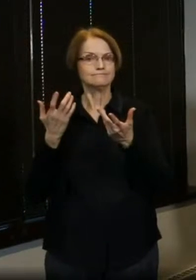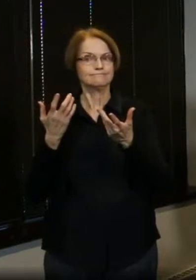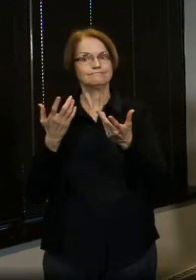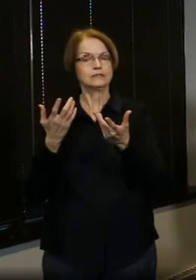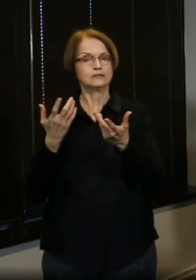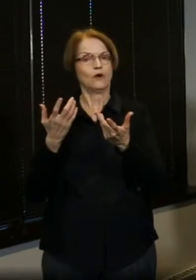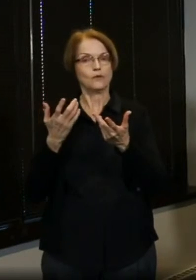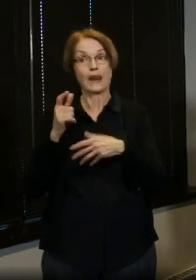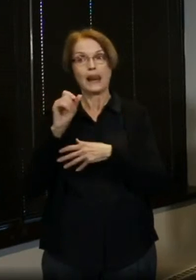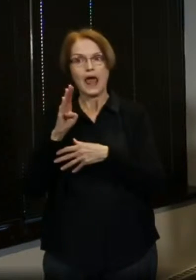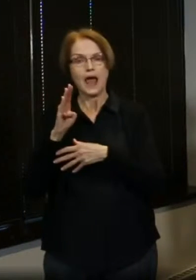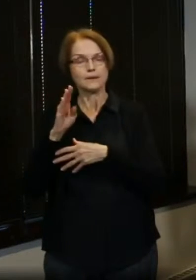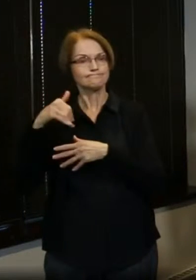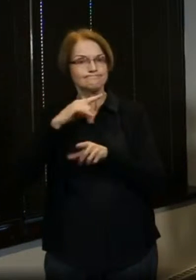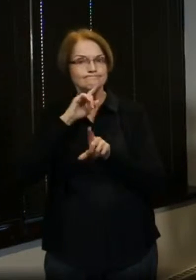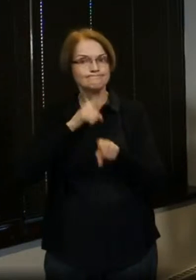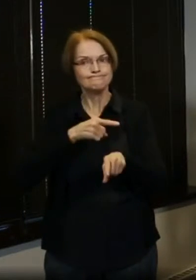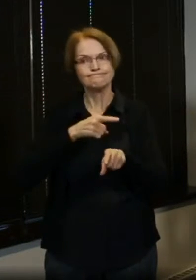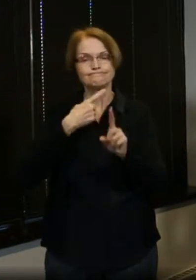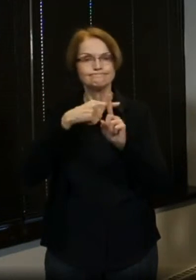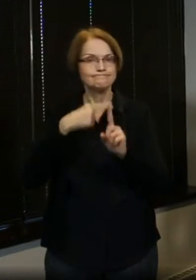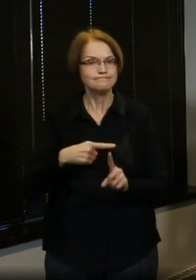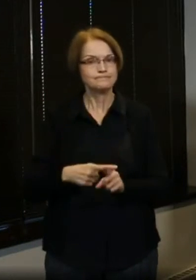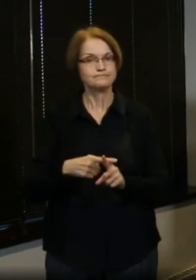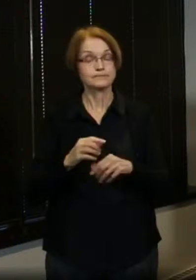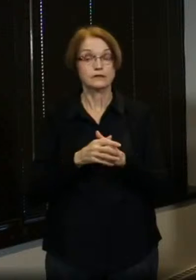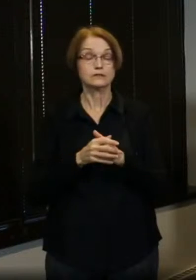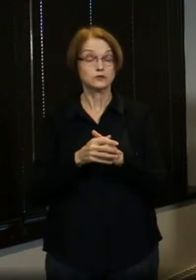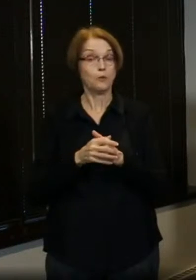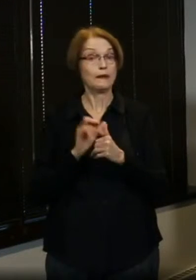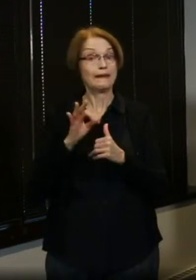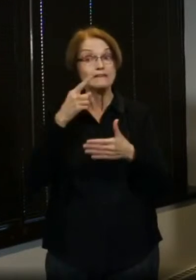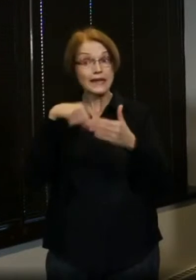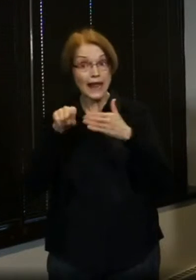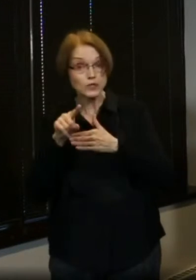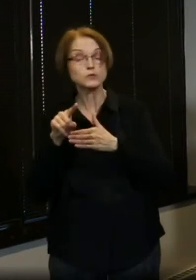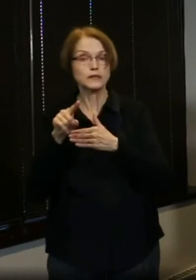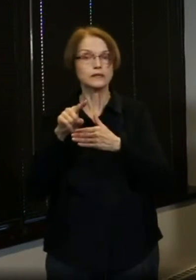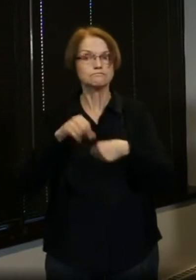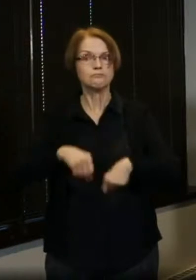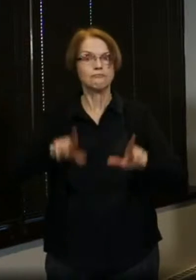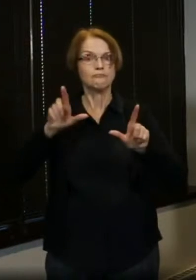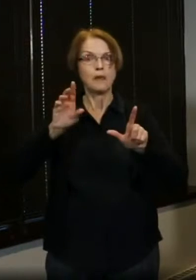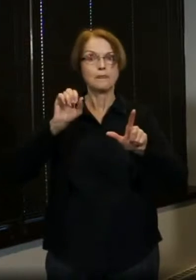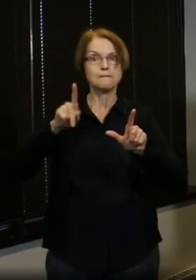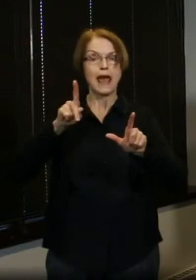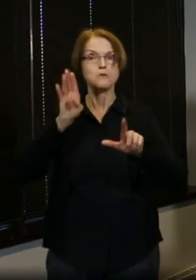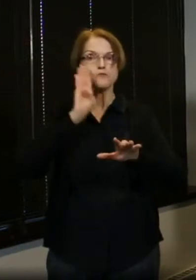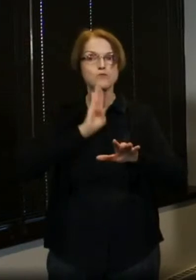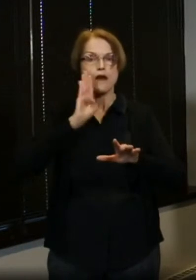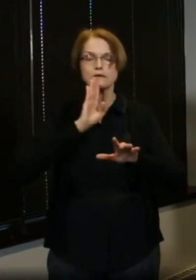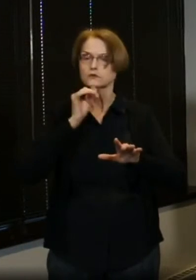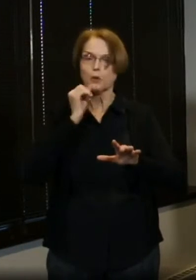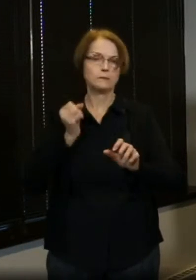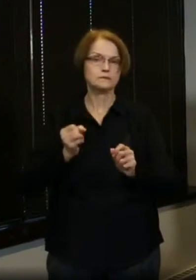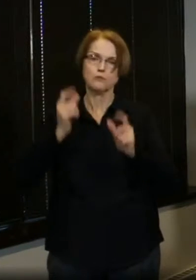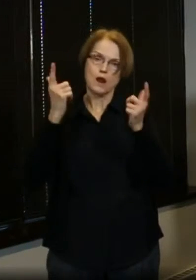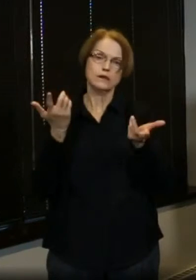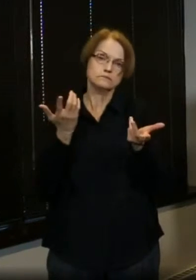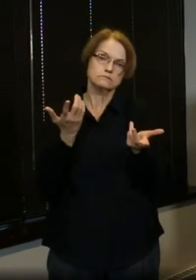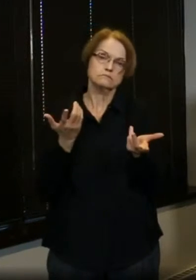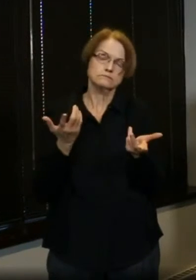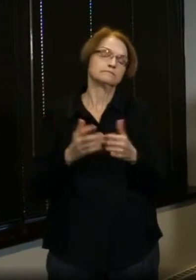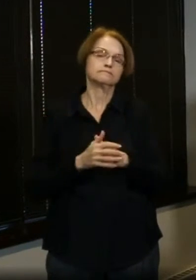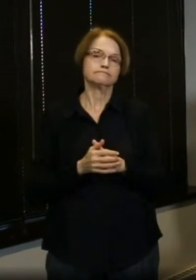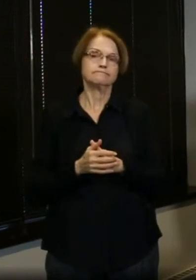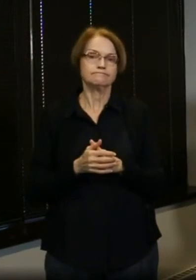cases. And I said, don't be surprised next week when I come back and this map is all brown. And it is.